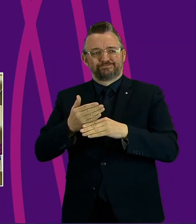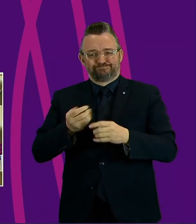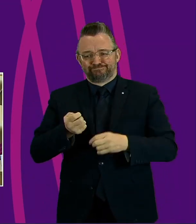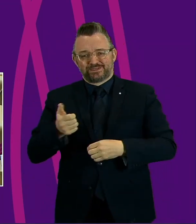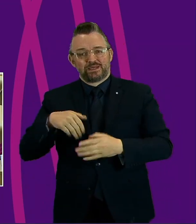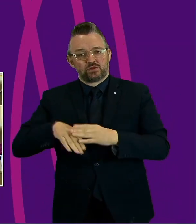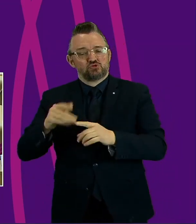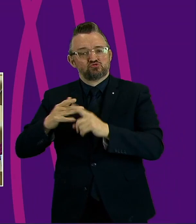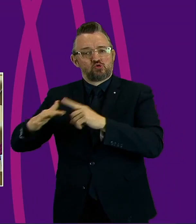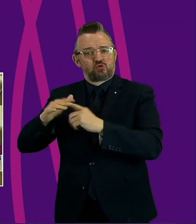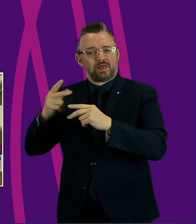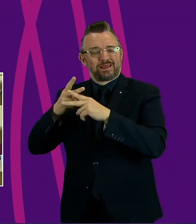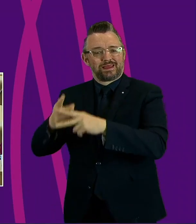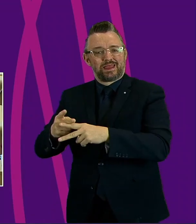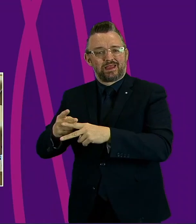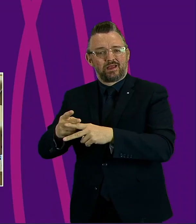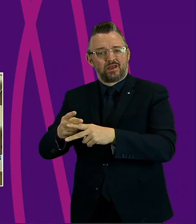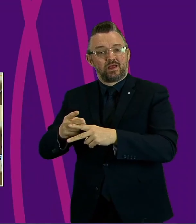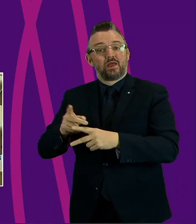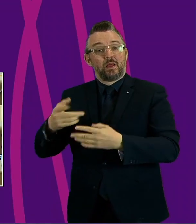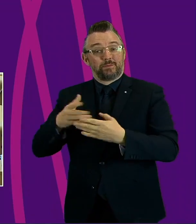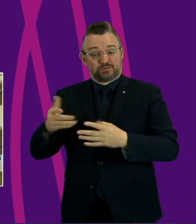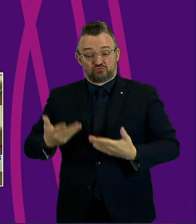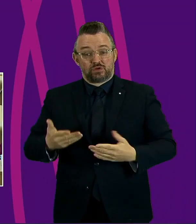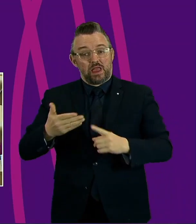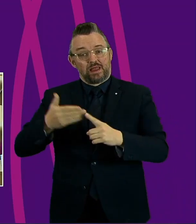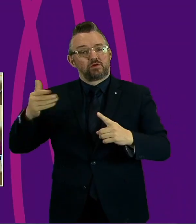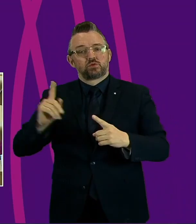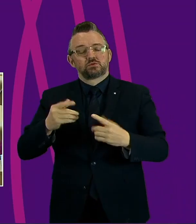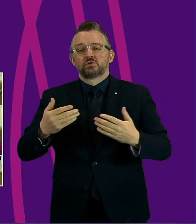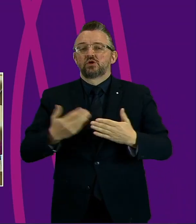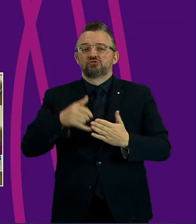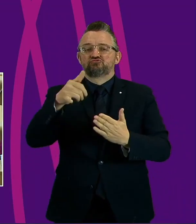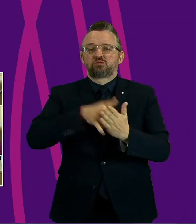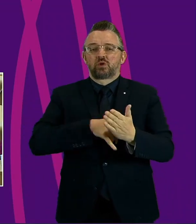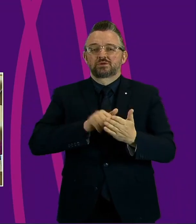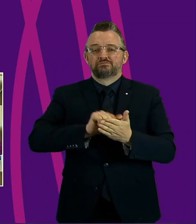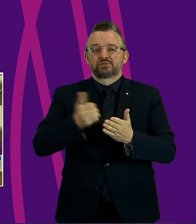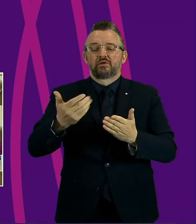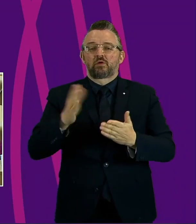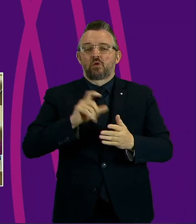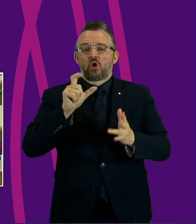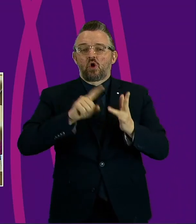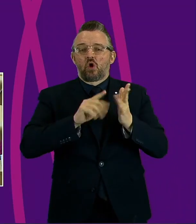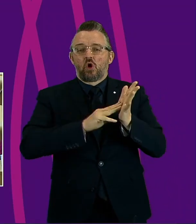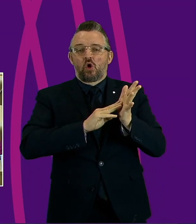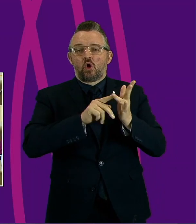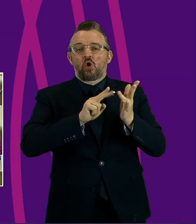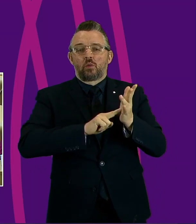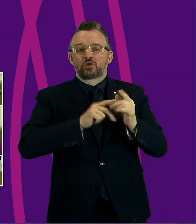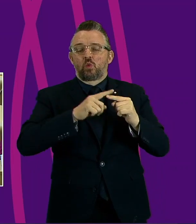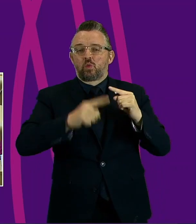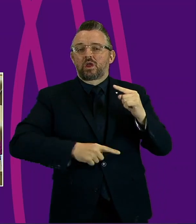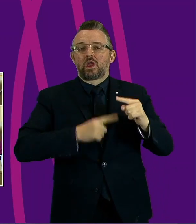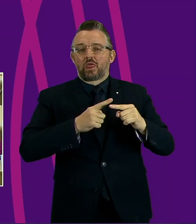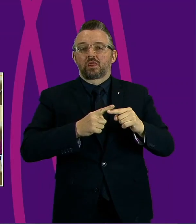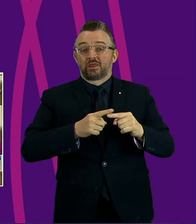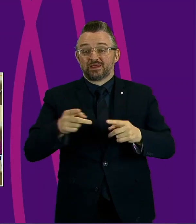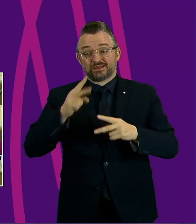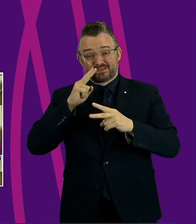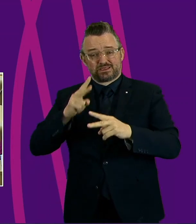problem which has been identified today in a new report published by Commonweal, which calls the tragedy we have seen in Scotland's